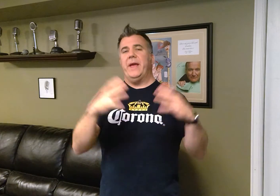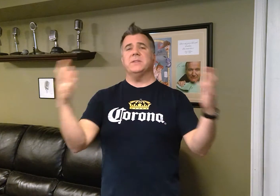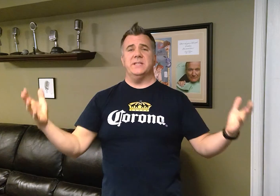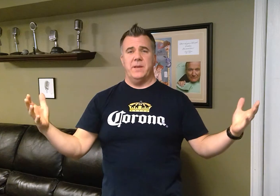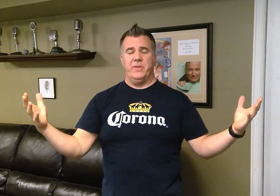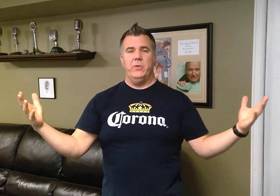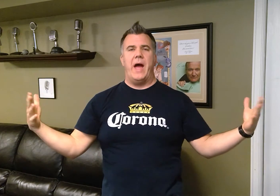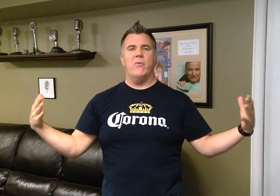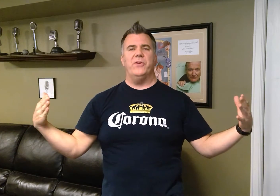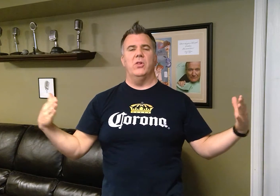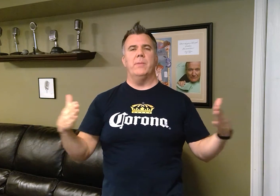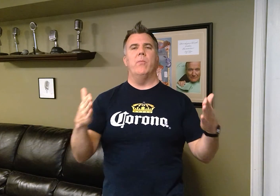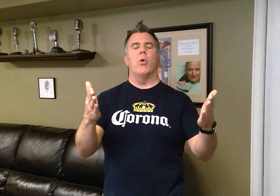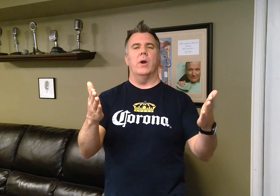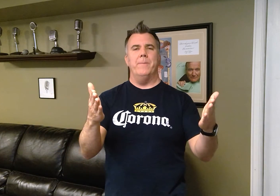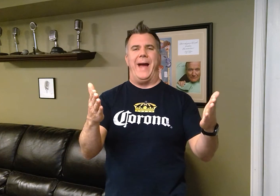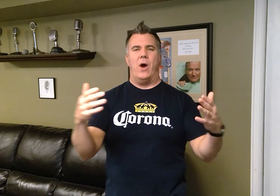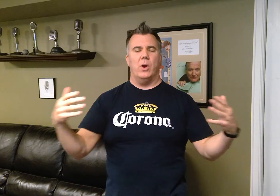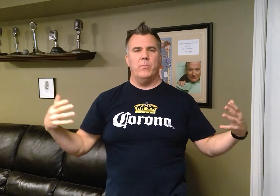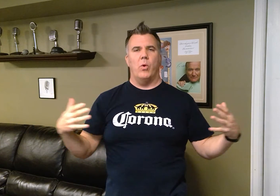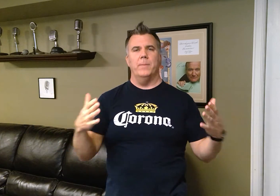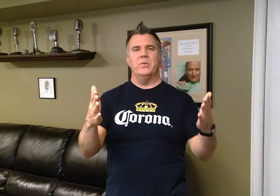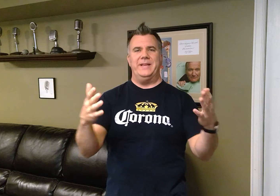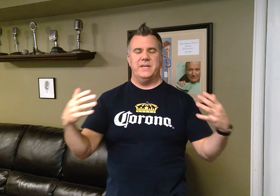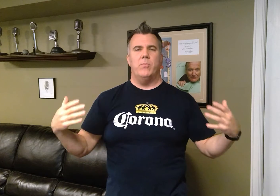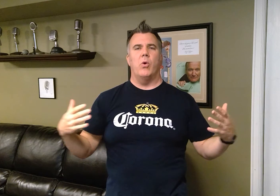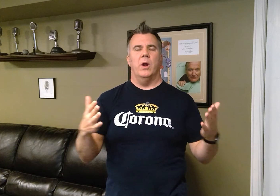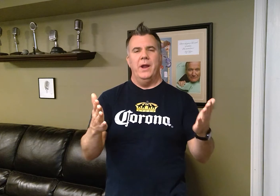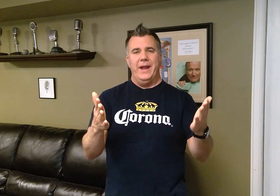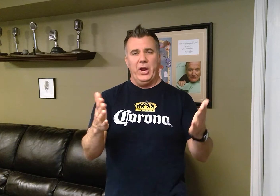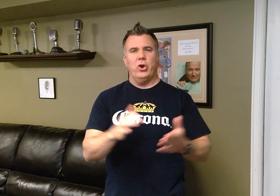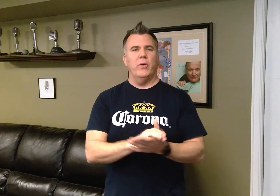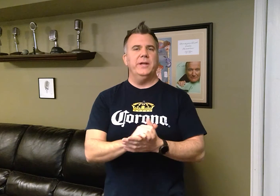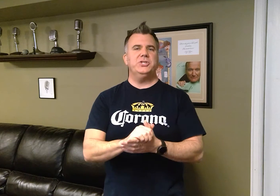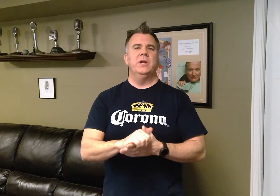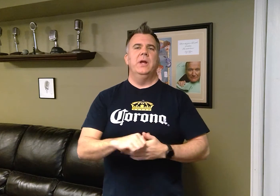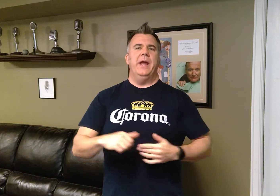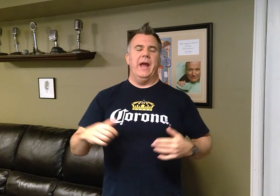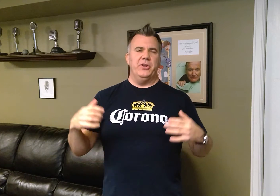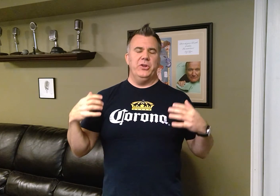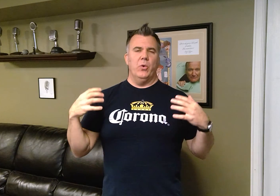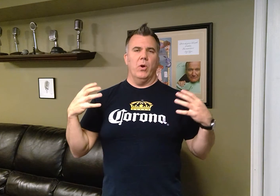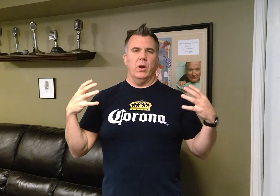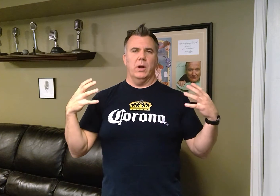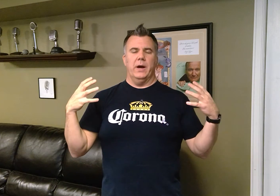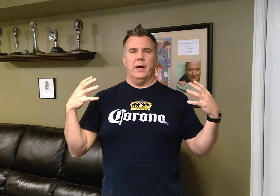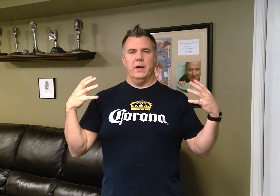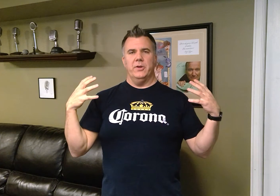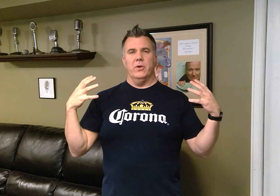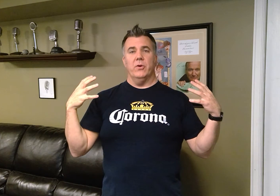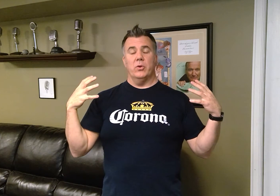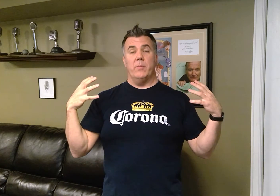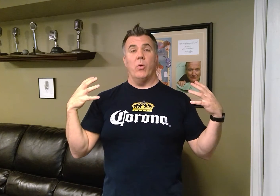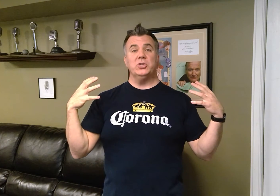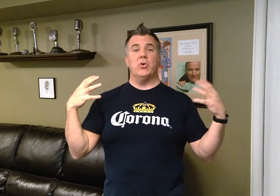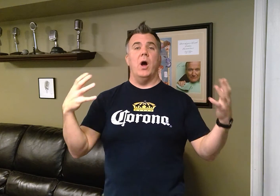else says something, you now feel a little bit more empowered, more emblazoned, more encouraged, and you're a little bit more strong